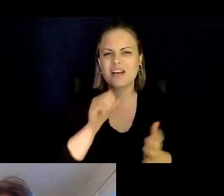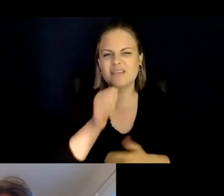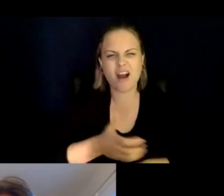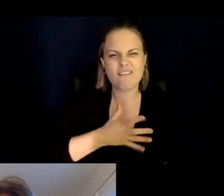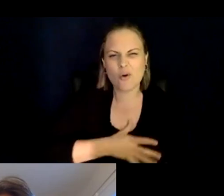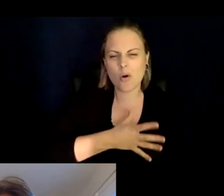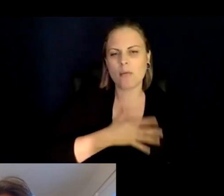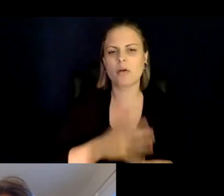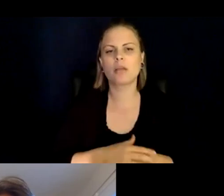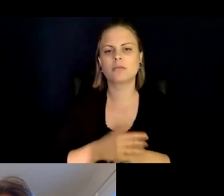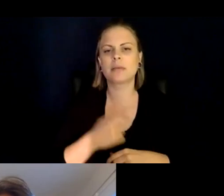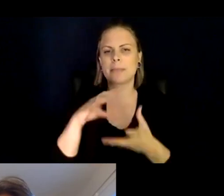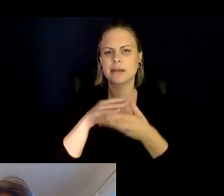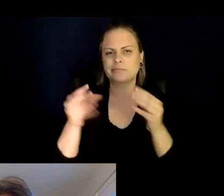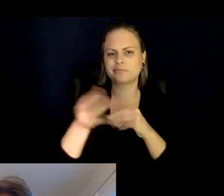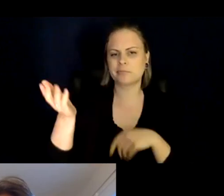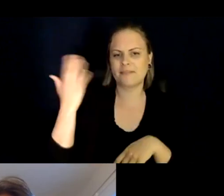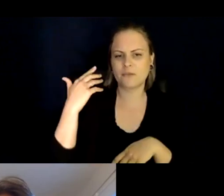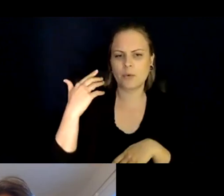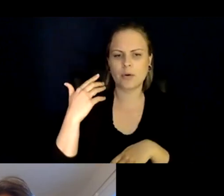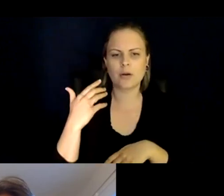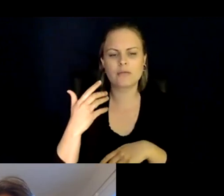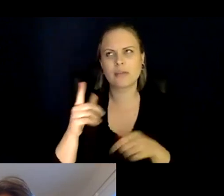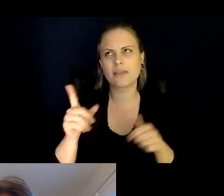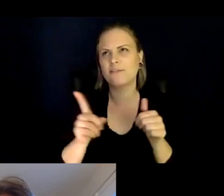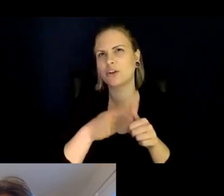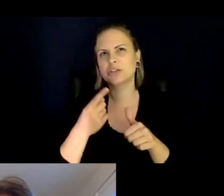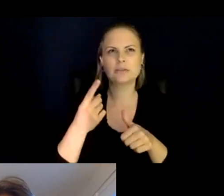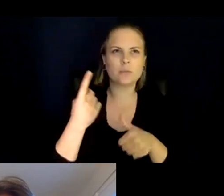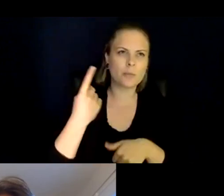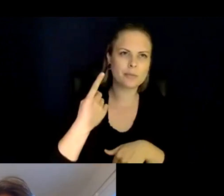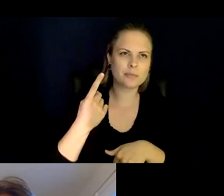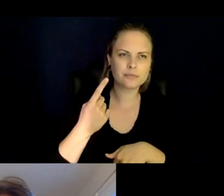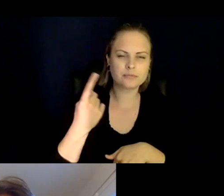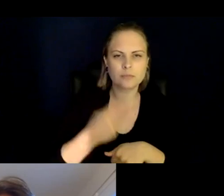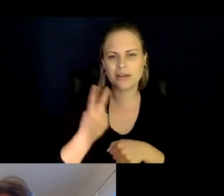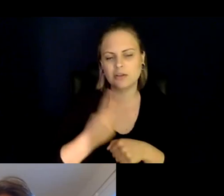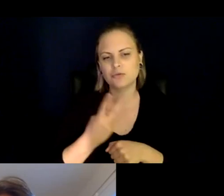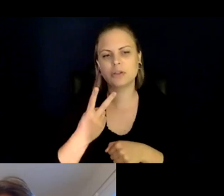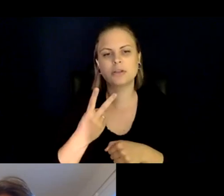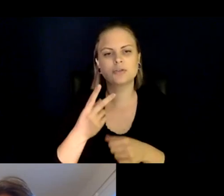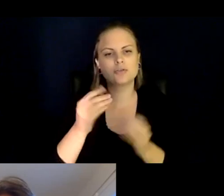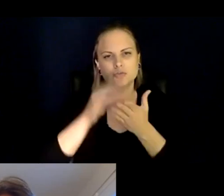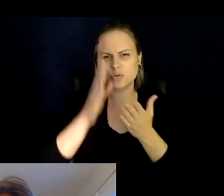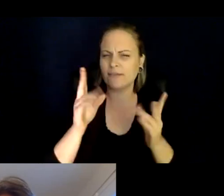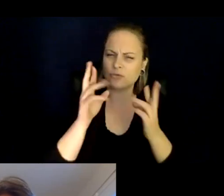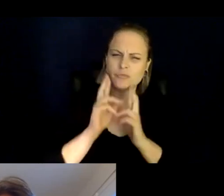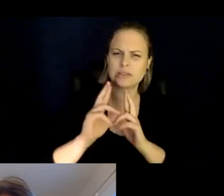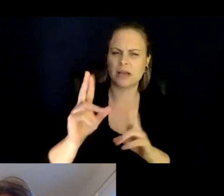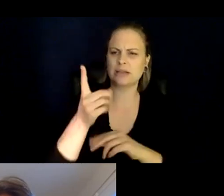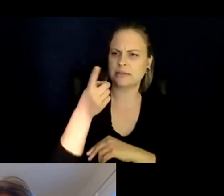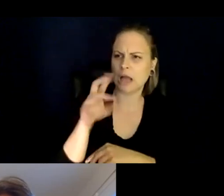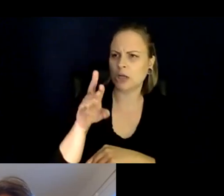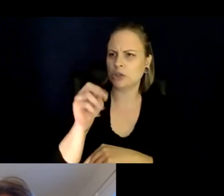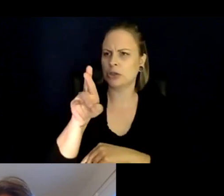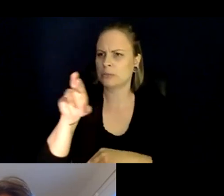story before about how in the first day or two, students were very respectful. Oh, Dr. Gillin, Mrs. Gillin, and by about the